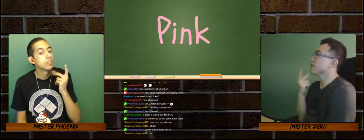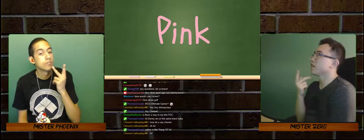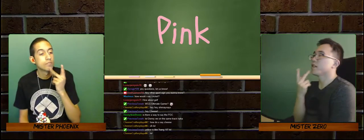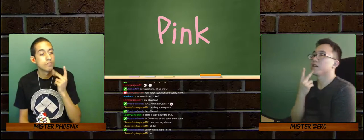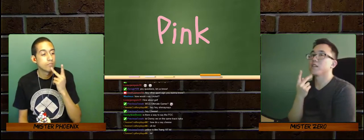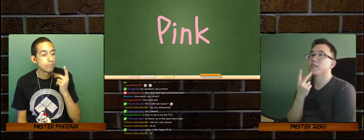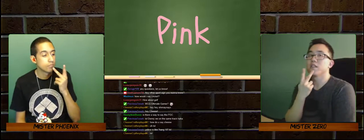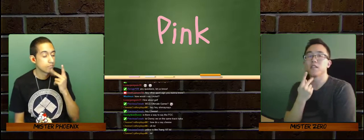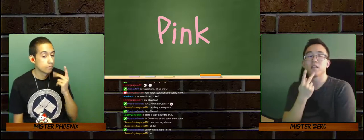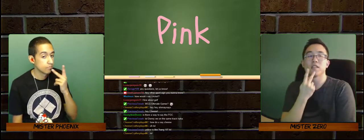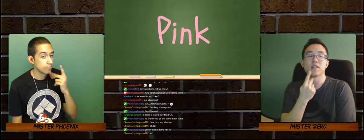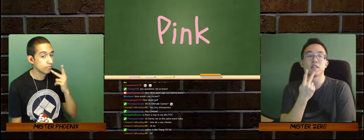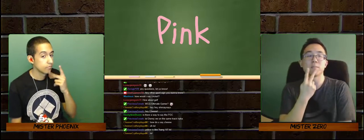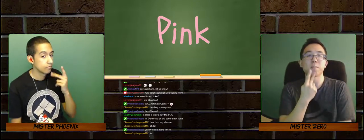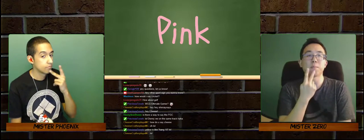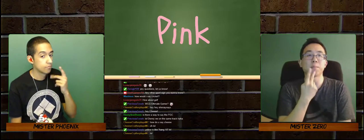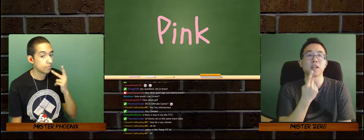Pink.